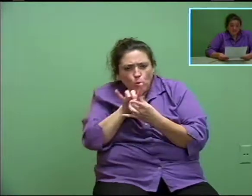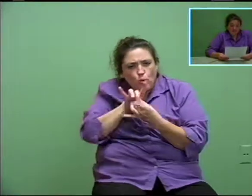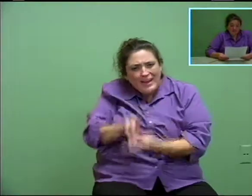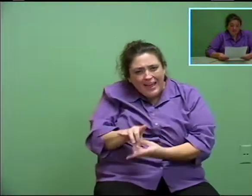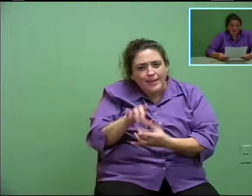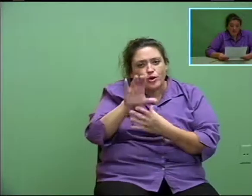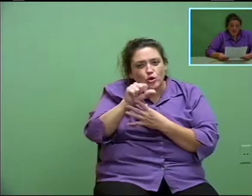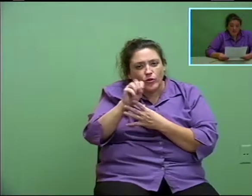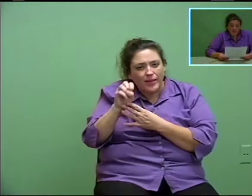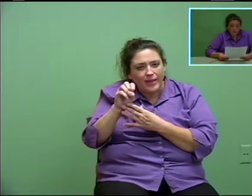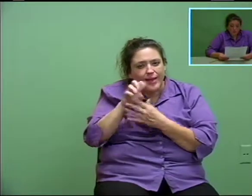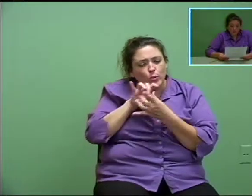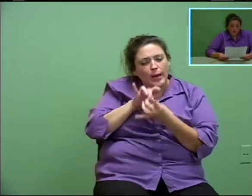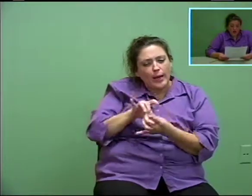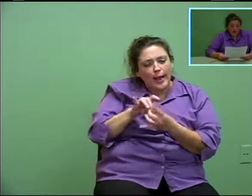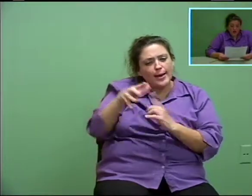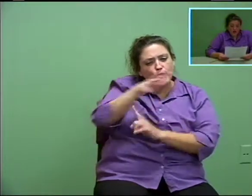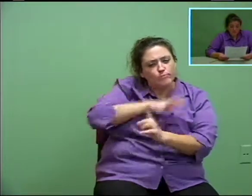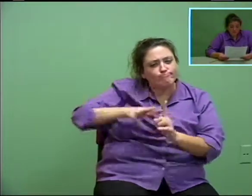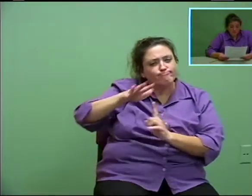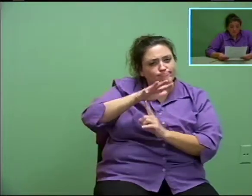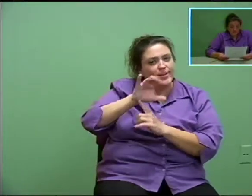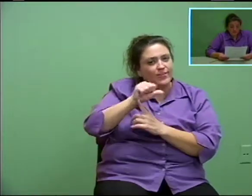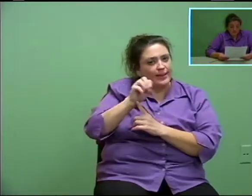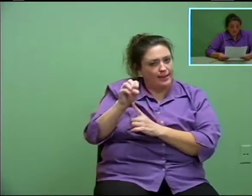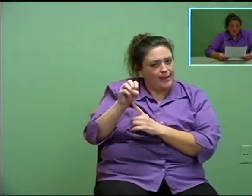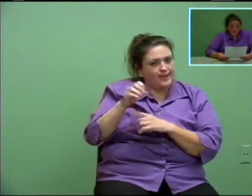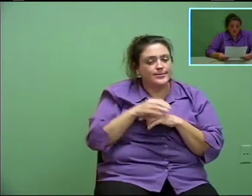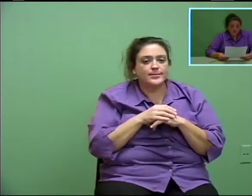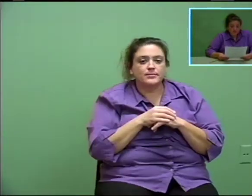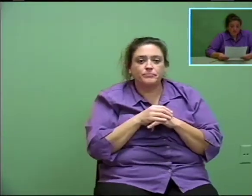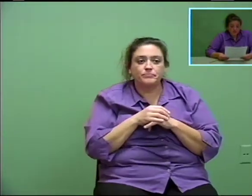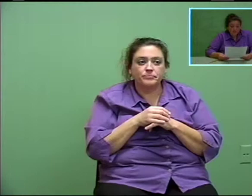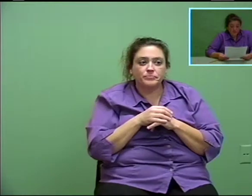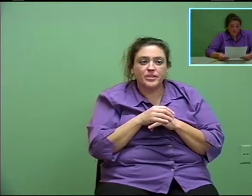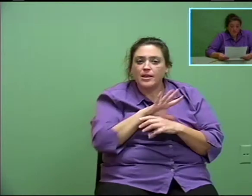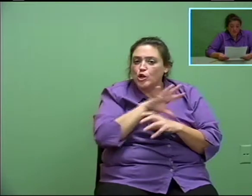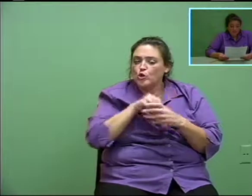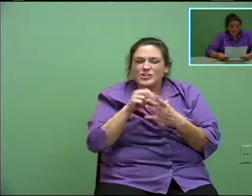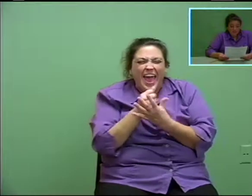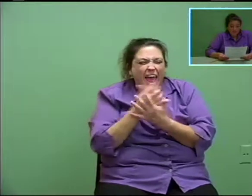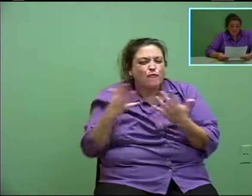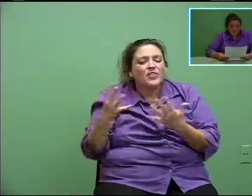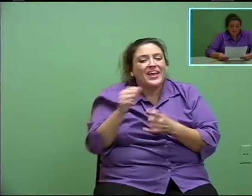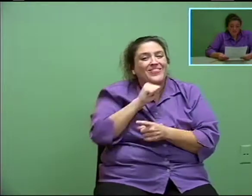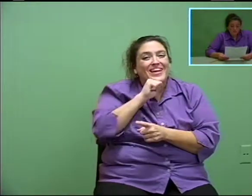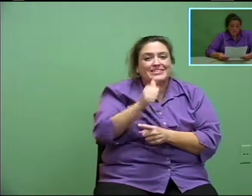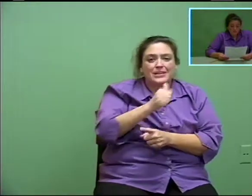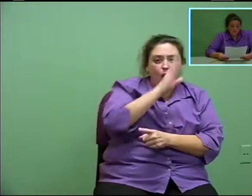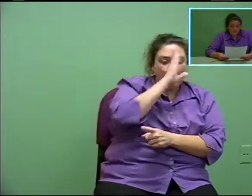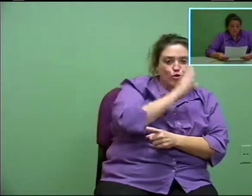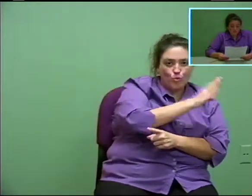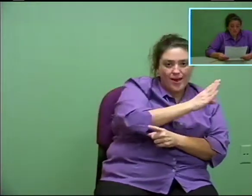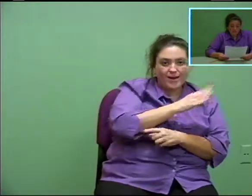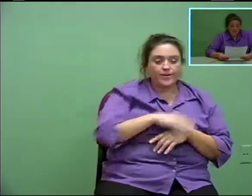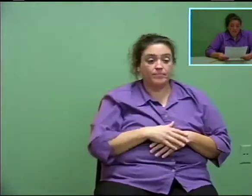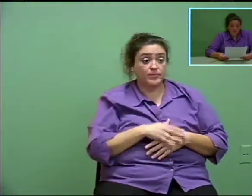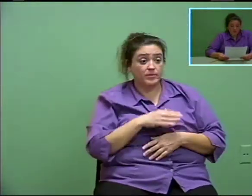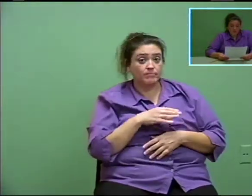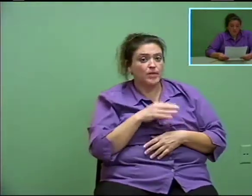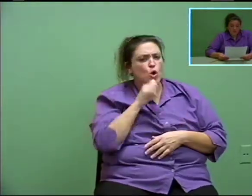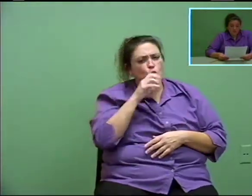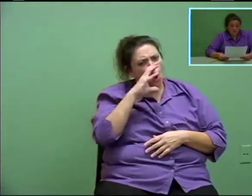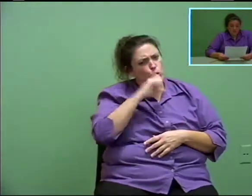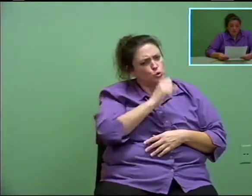It consists of all the evidence which is not direct evidence. Do not assume that direct evidence is always better than